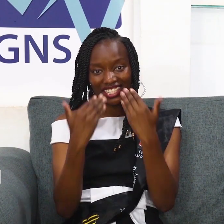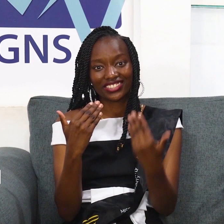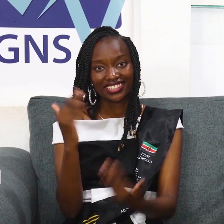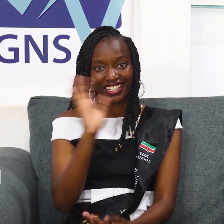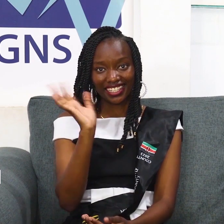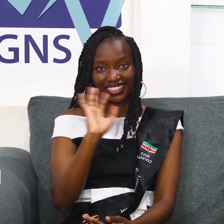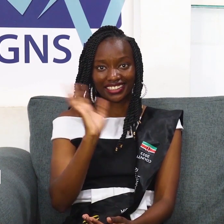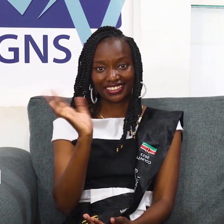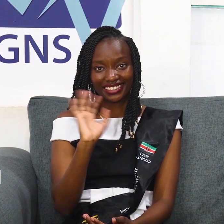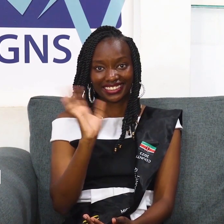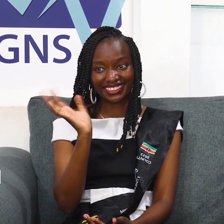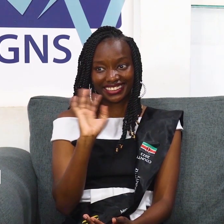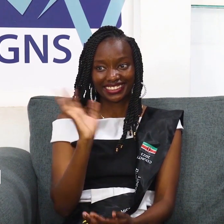So thank you so much and goodbye.